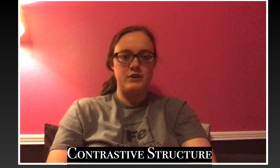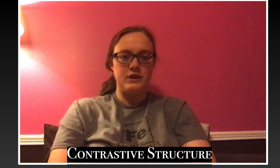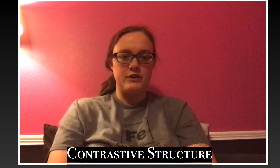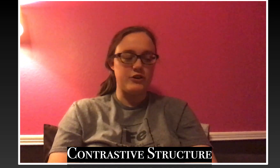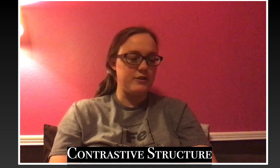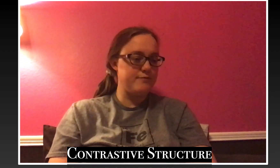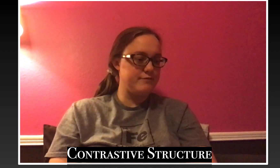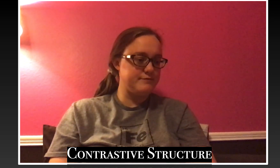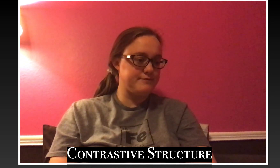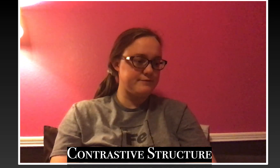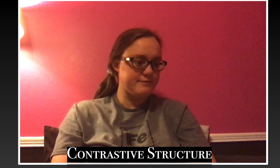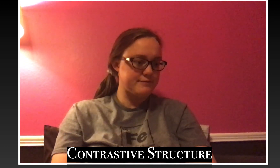Good.